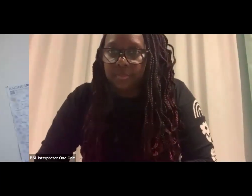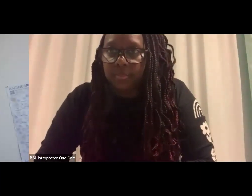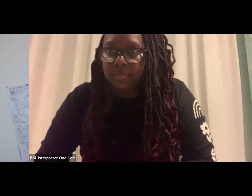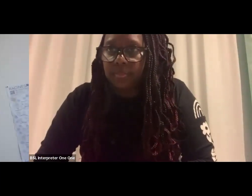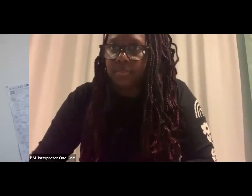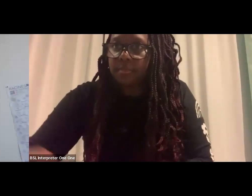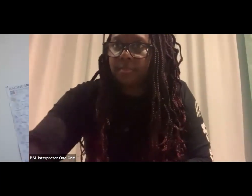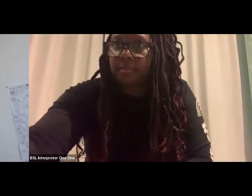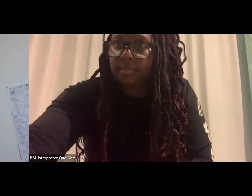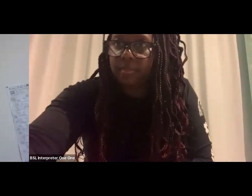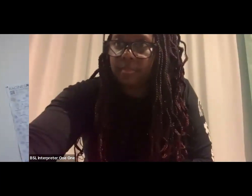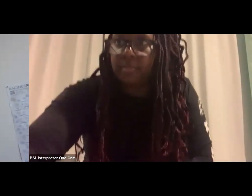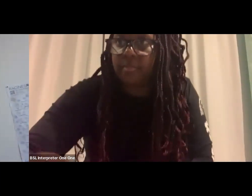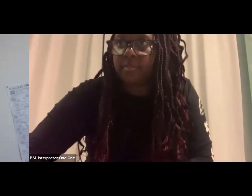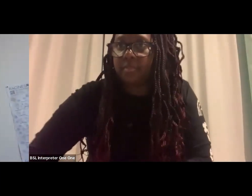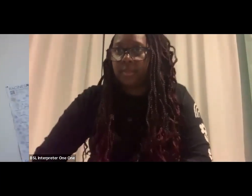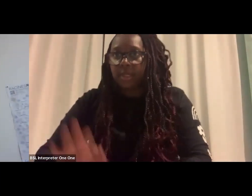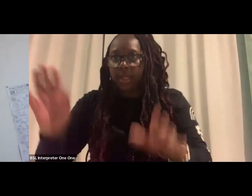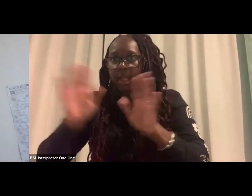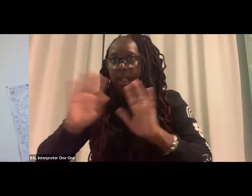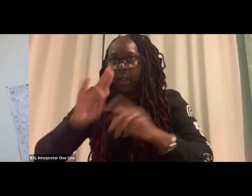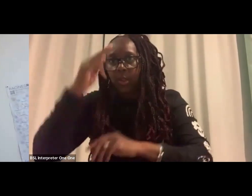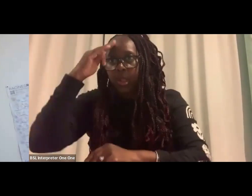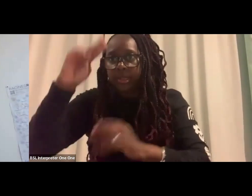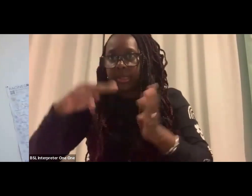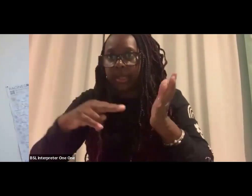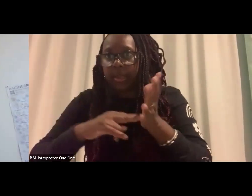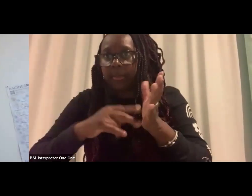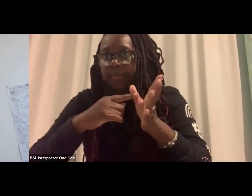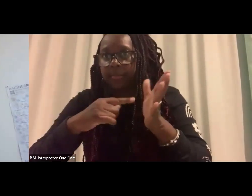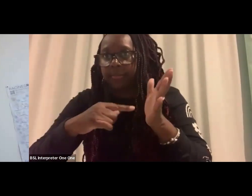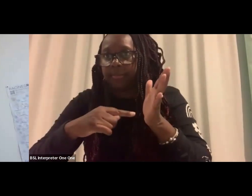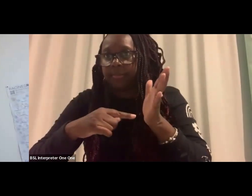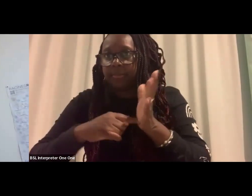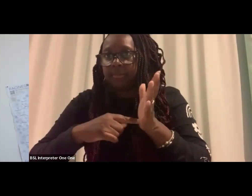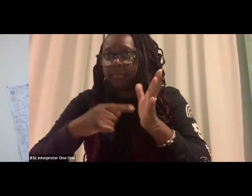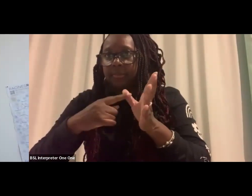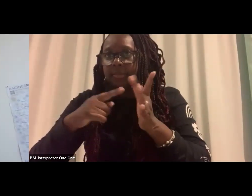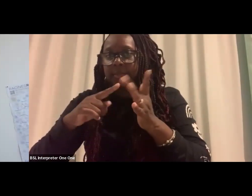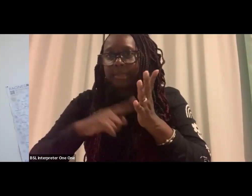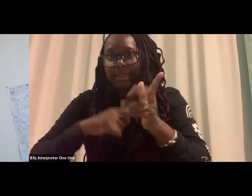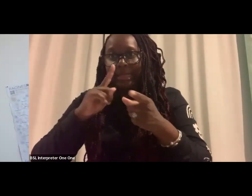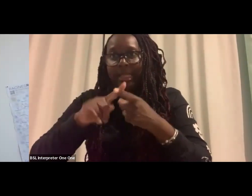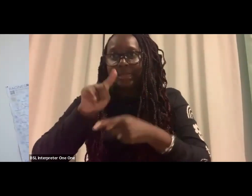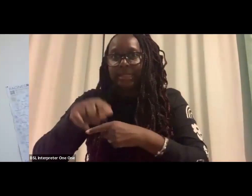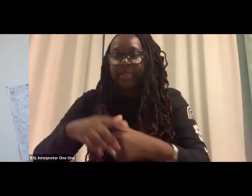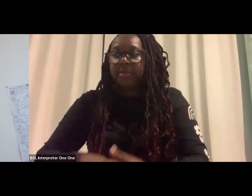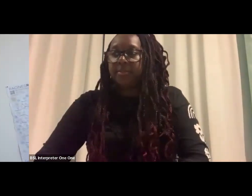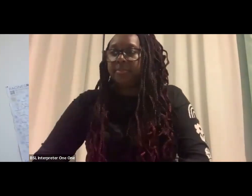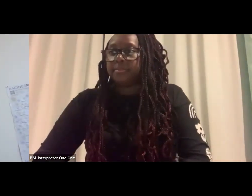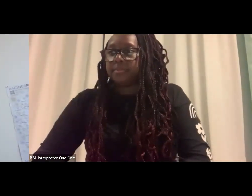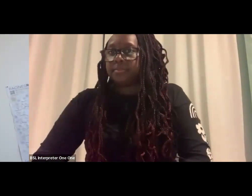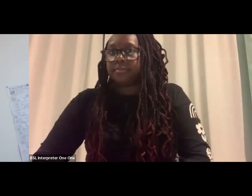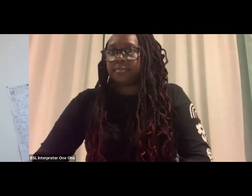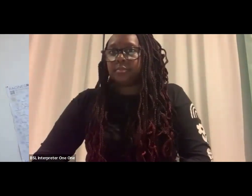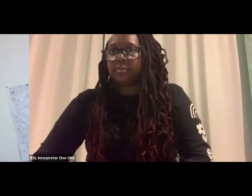very much. So hi everyone. Thank you very much to DL team for hosting this great session. So I will be sharing